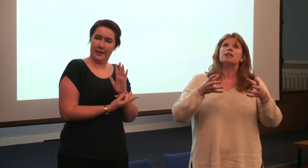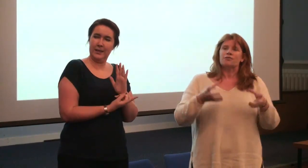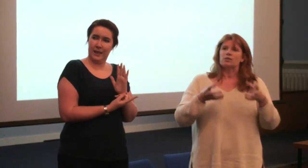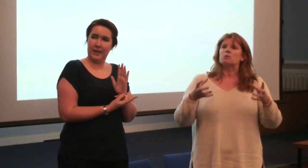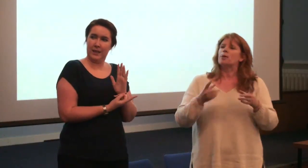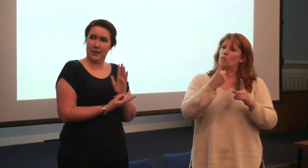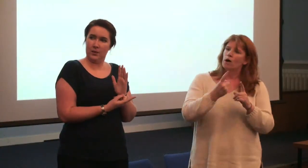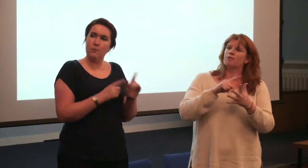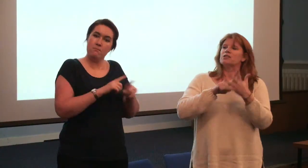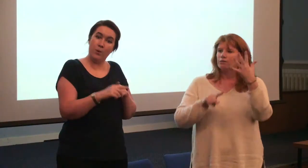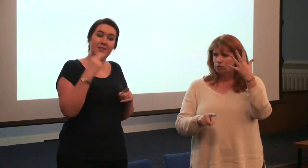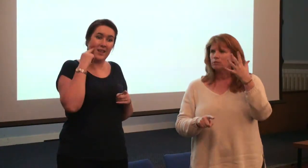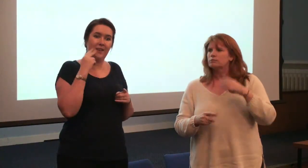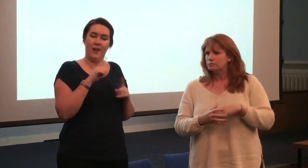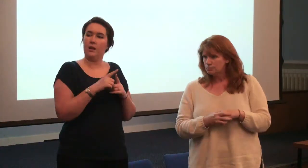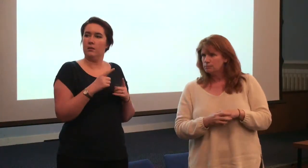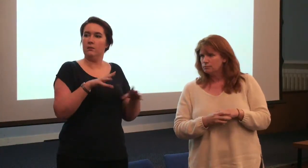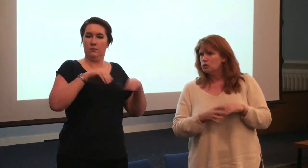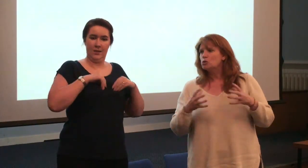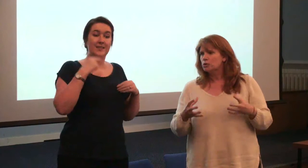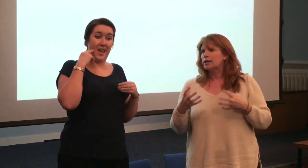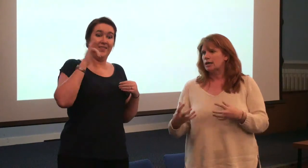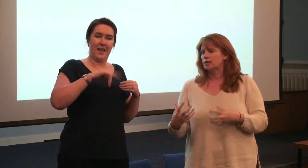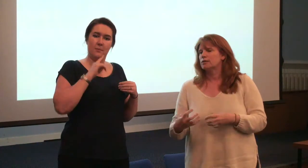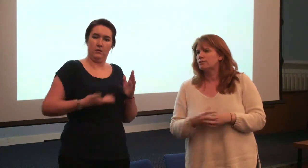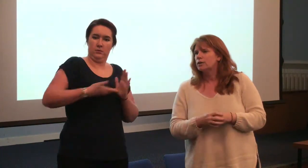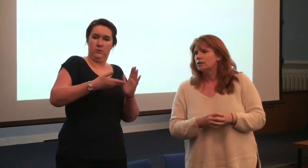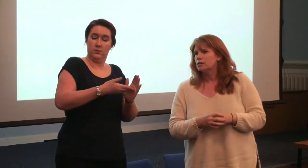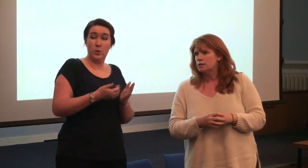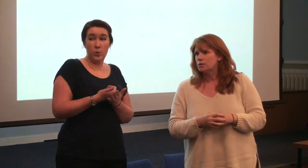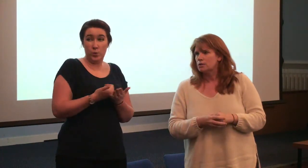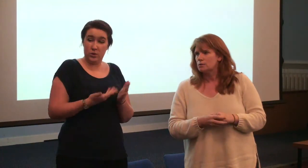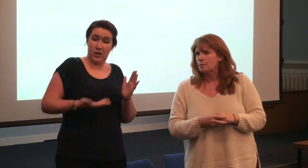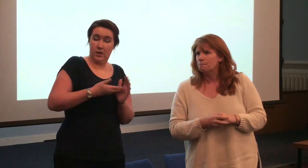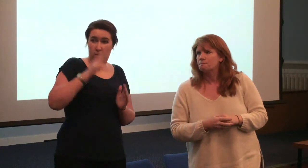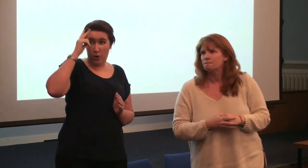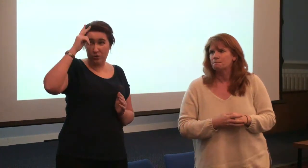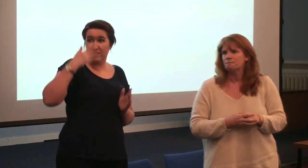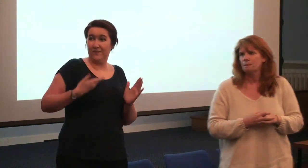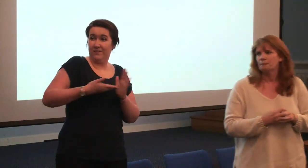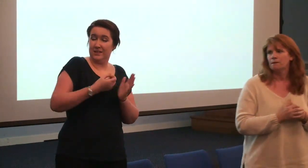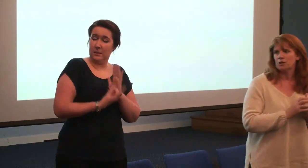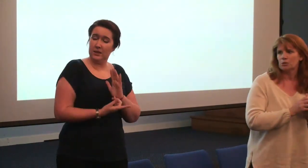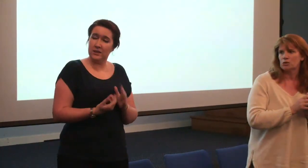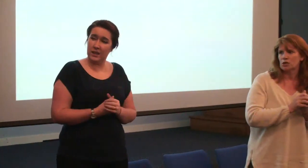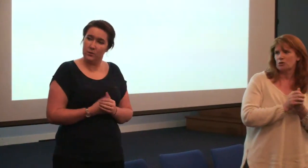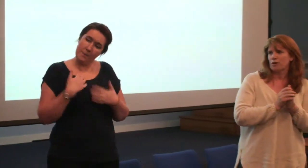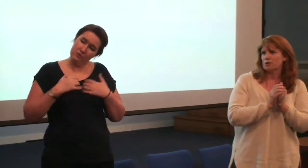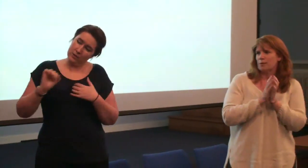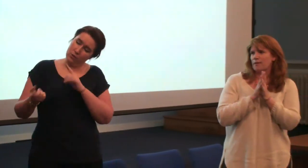deafness is becoming one of several, usually cognitive, disabilities as well. So I'm interested in your thoughts about that.